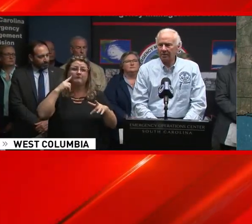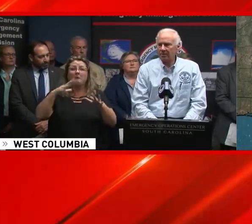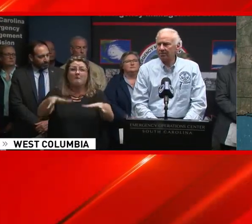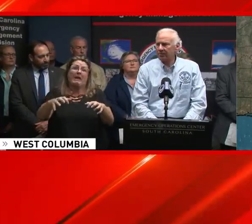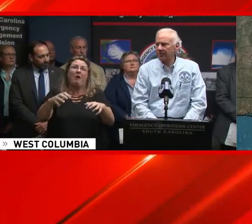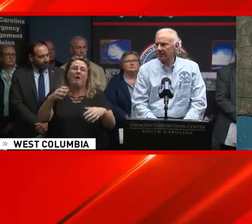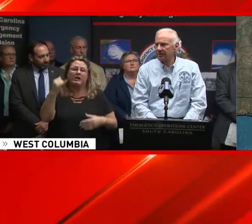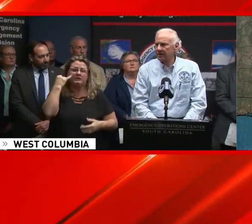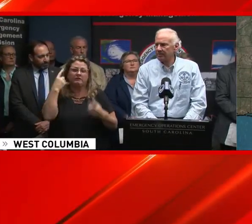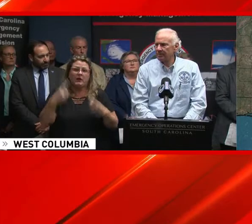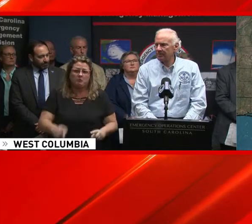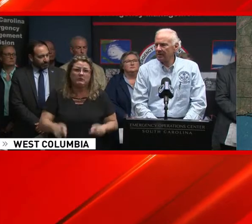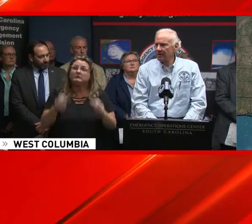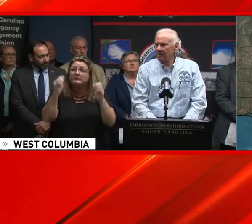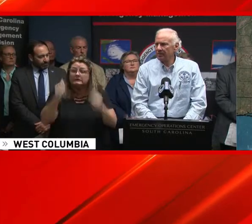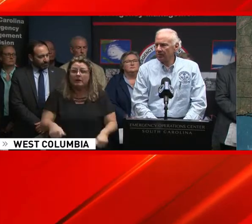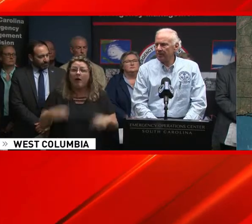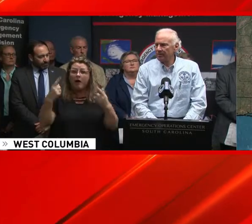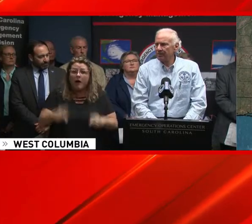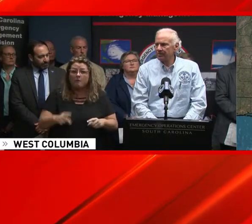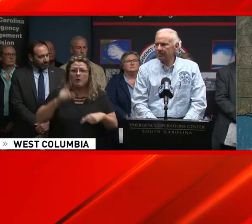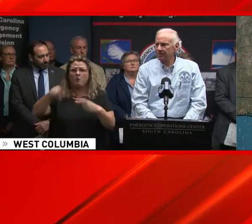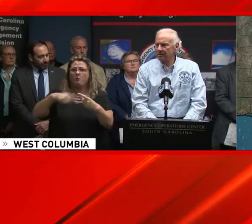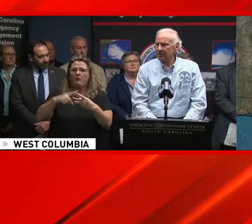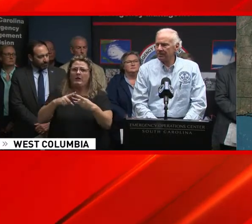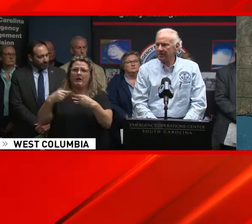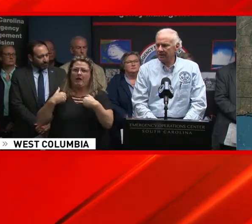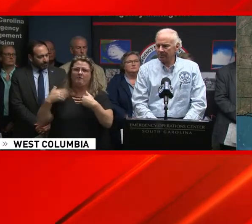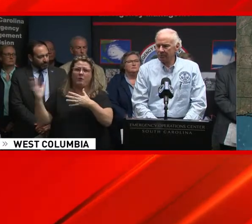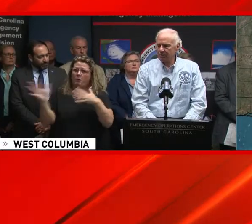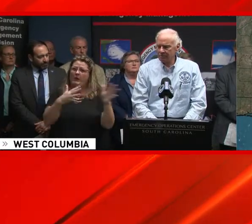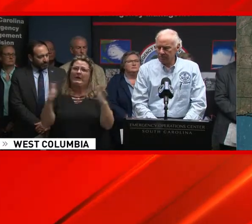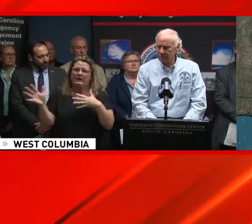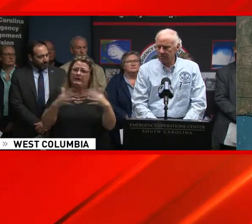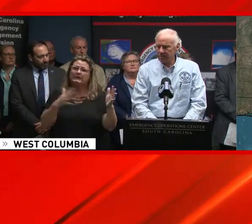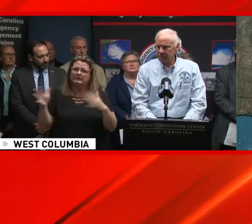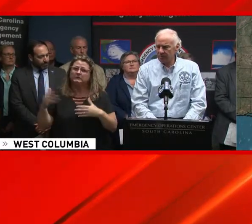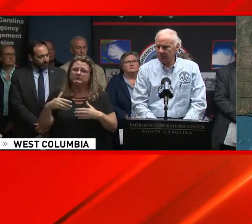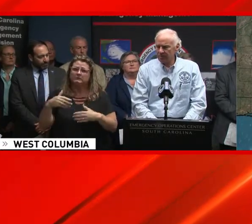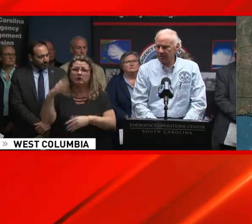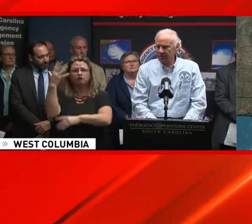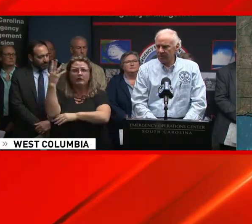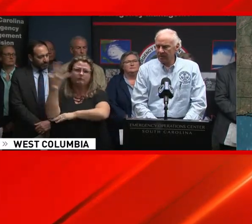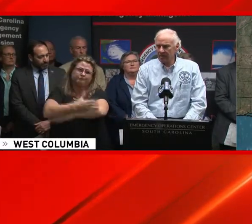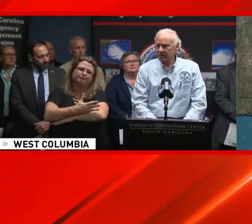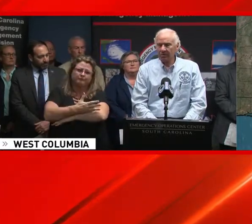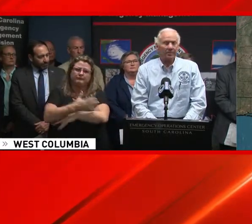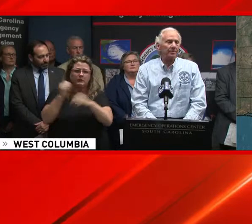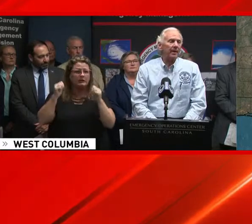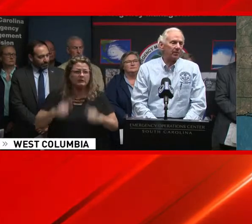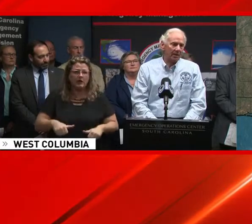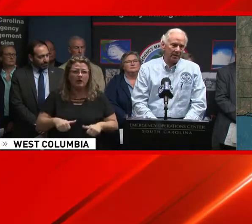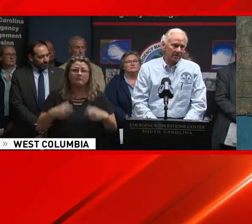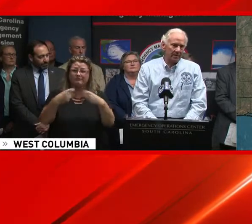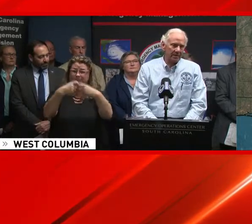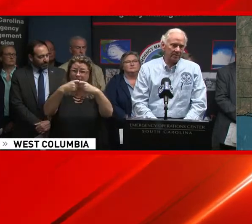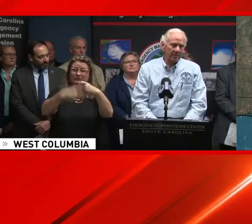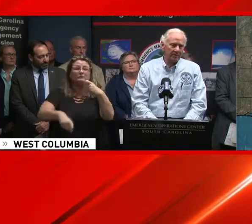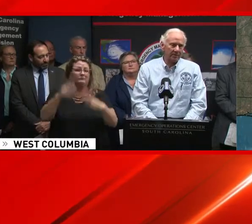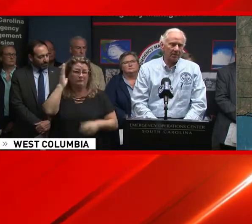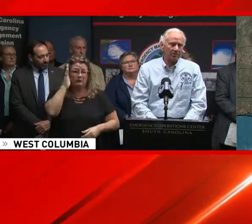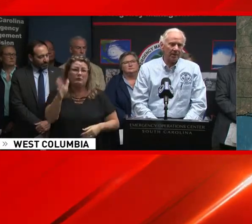There are horrible things that can happen when the wind blows the limbs down, throws trees over, and also there'll be power lines